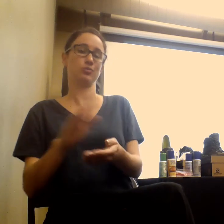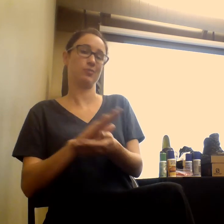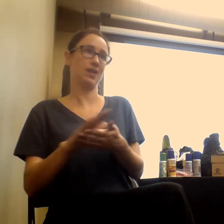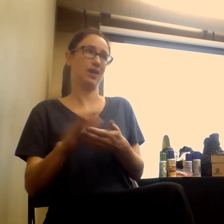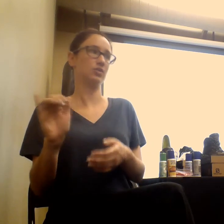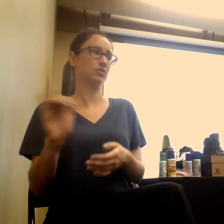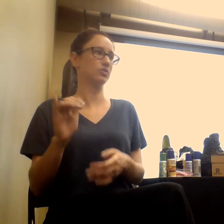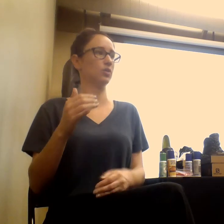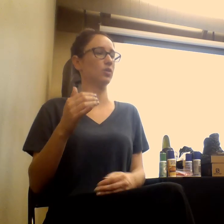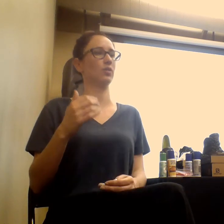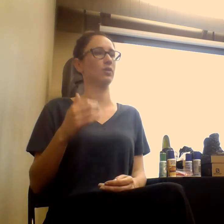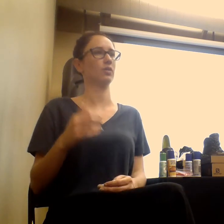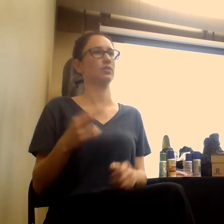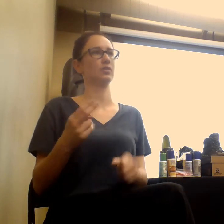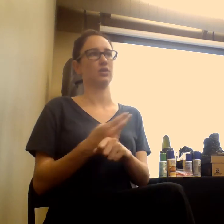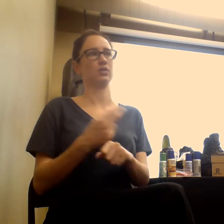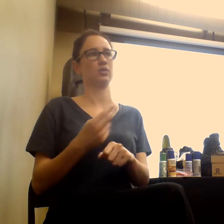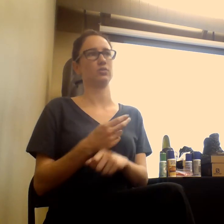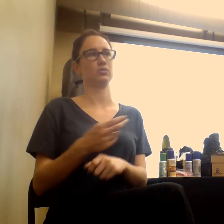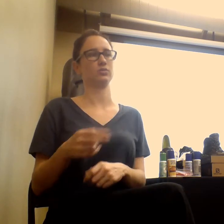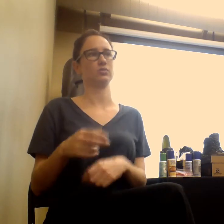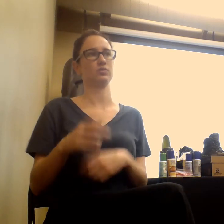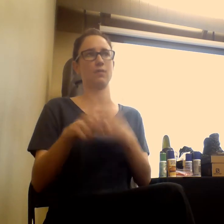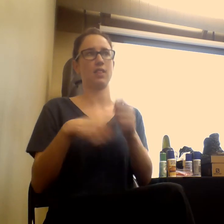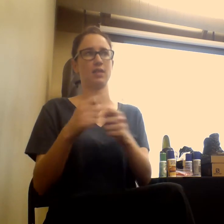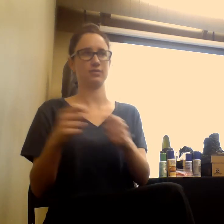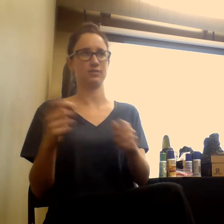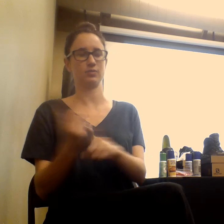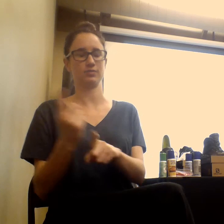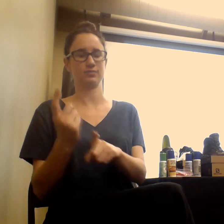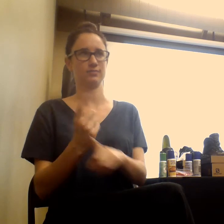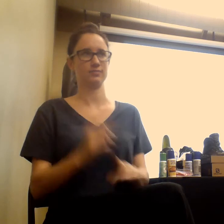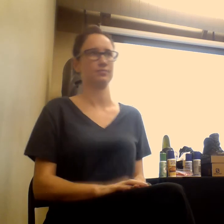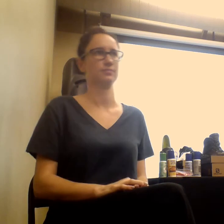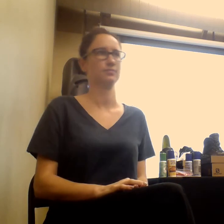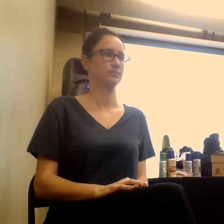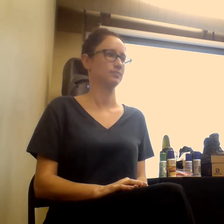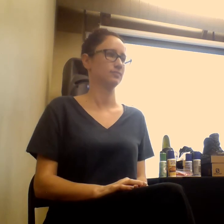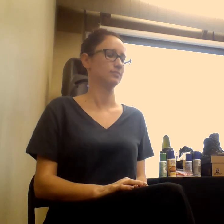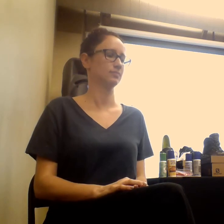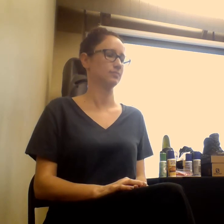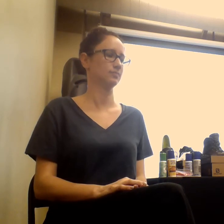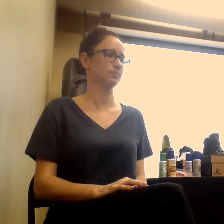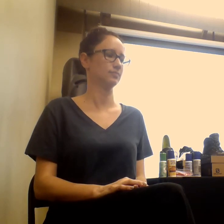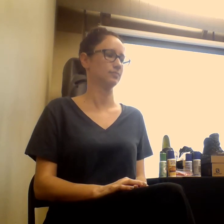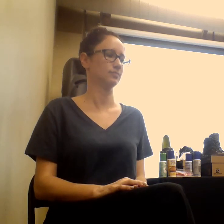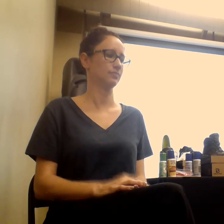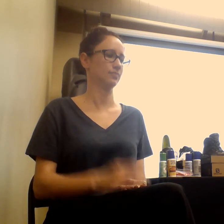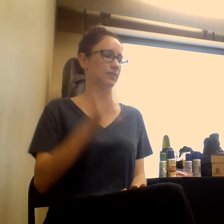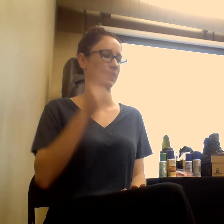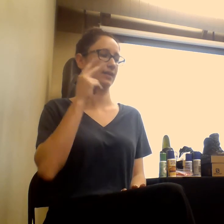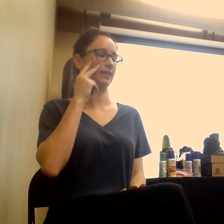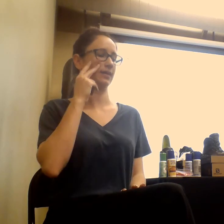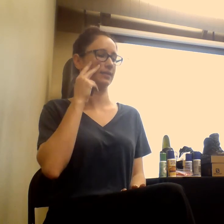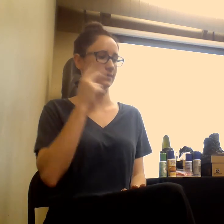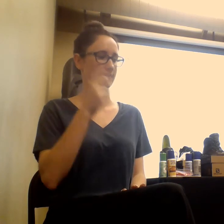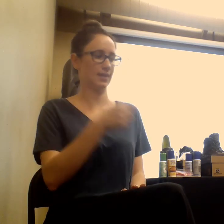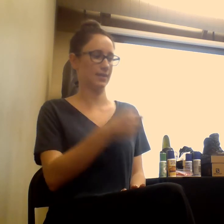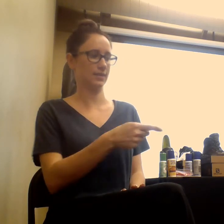these, you look at that tread, it's super easy. You can see why it wouldn't be good on a really rocky